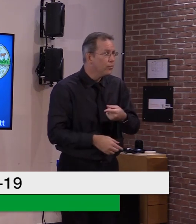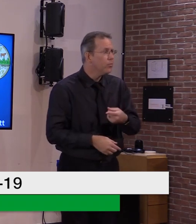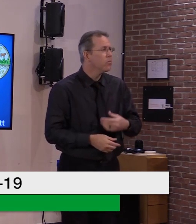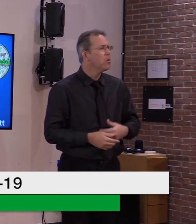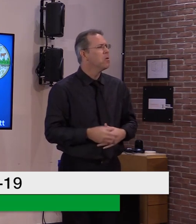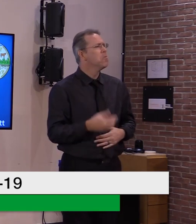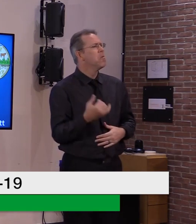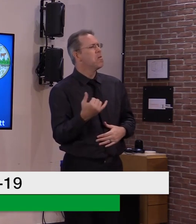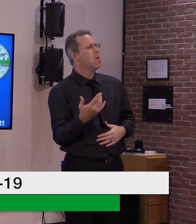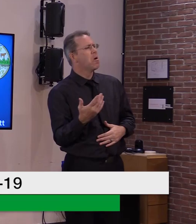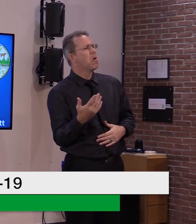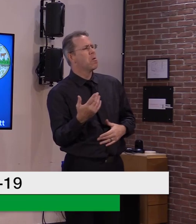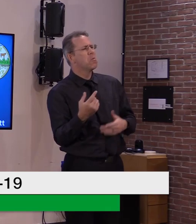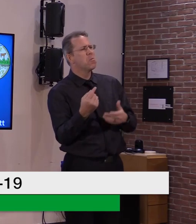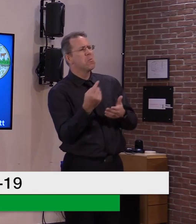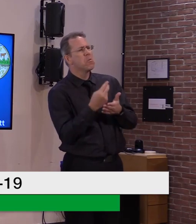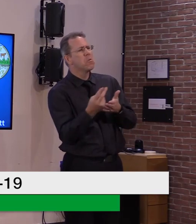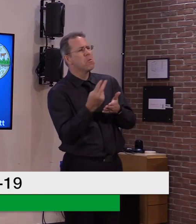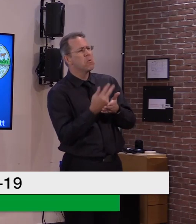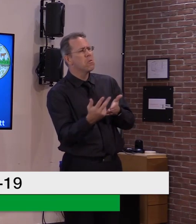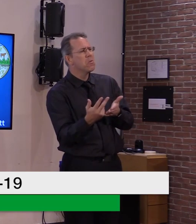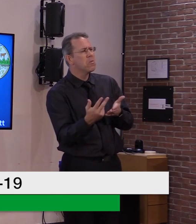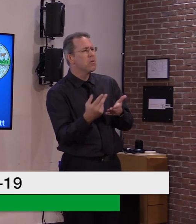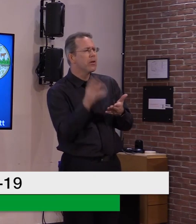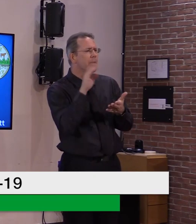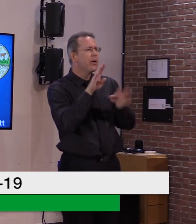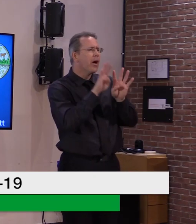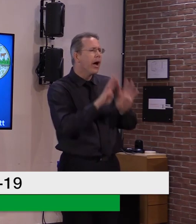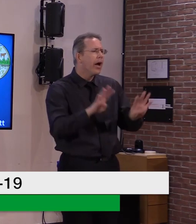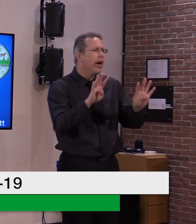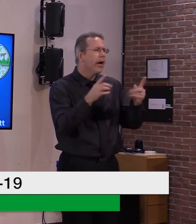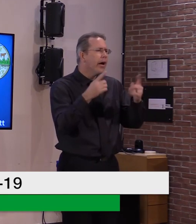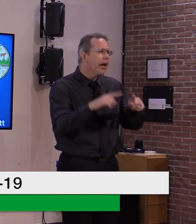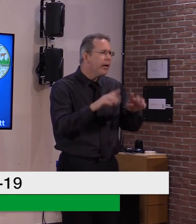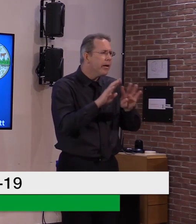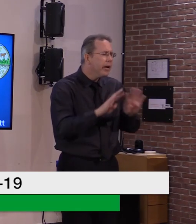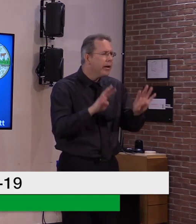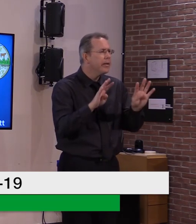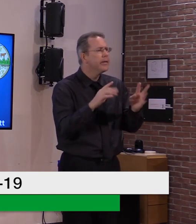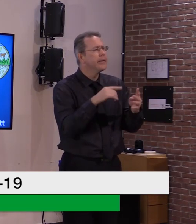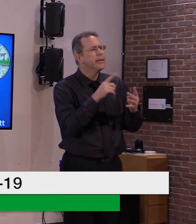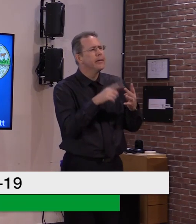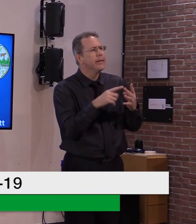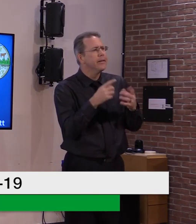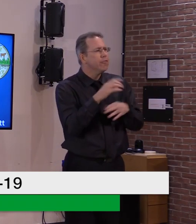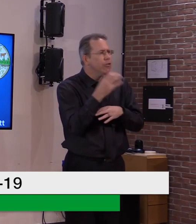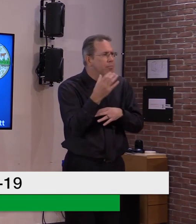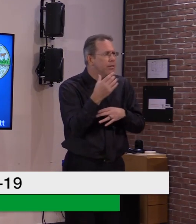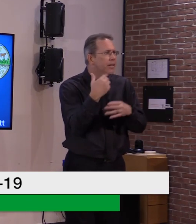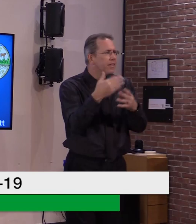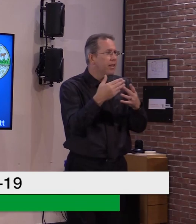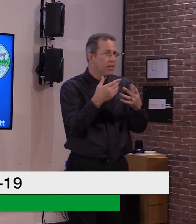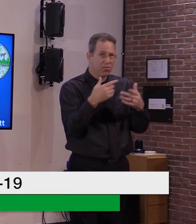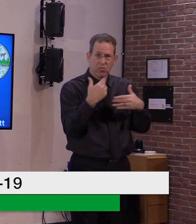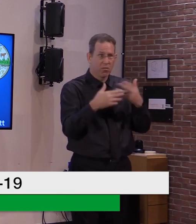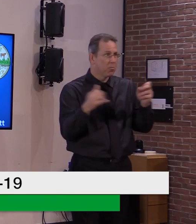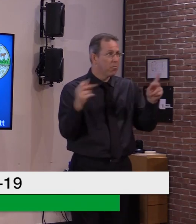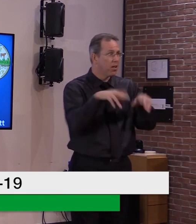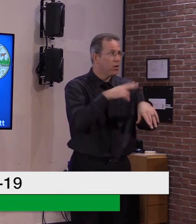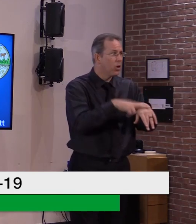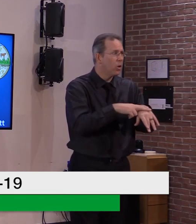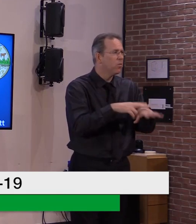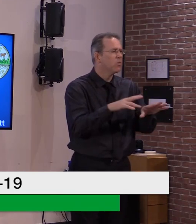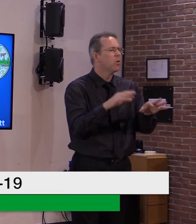holidays coming soon i think it's you know certainly weighing on our mind significantly about how to manage that okay thank you very